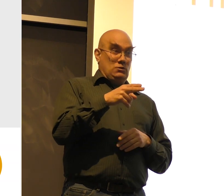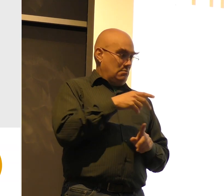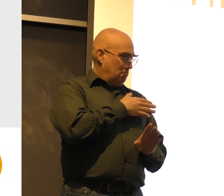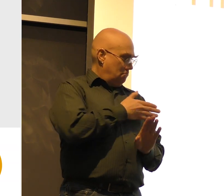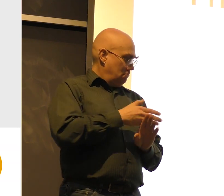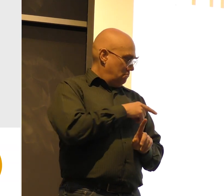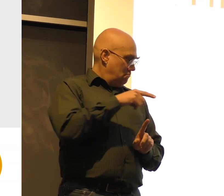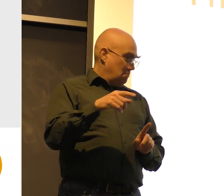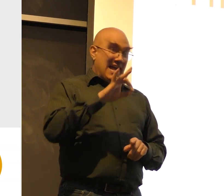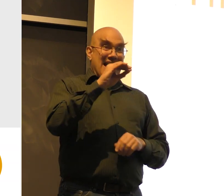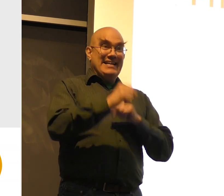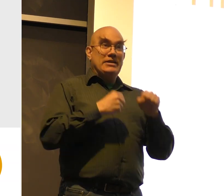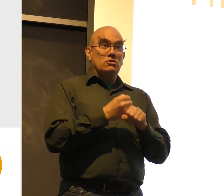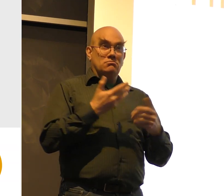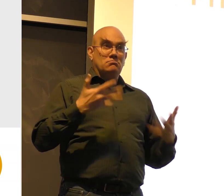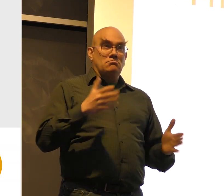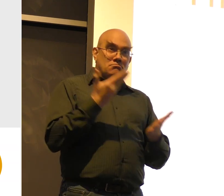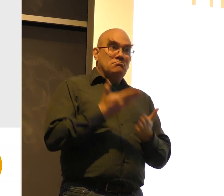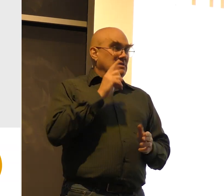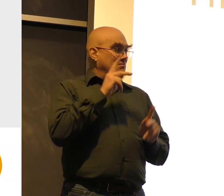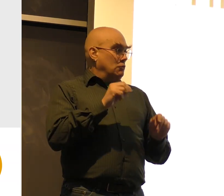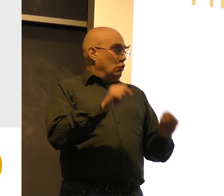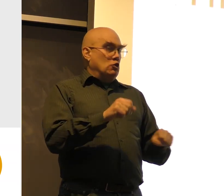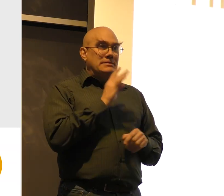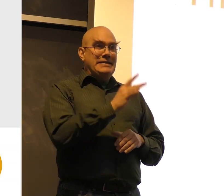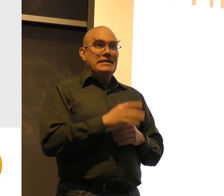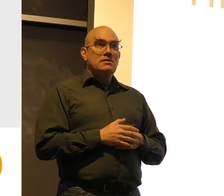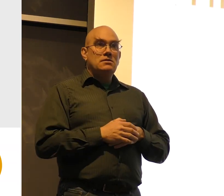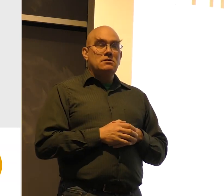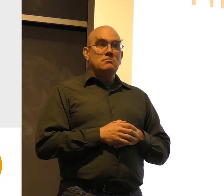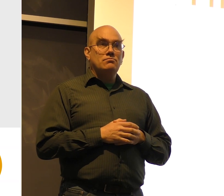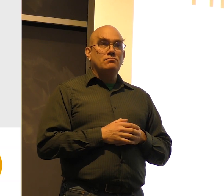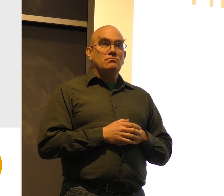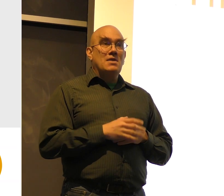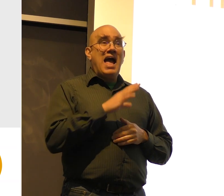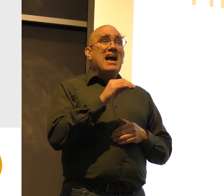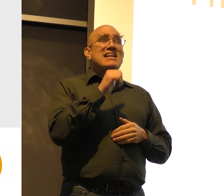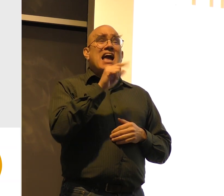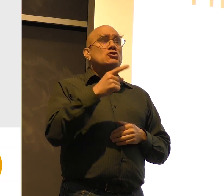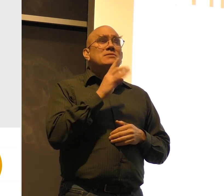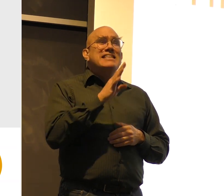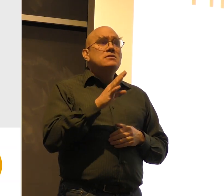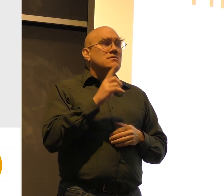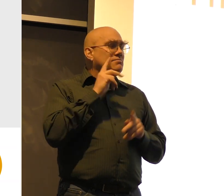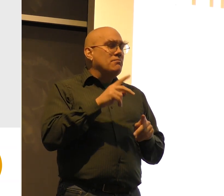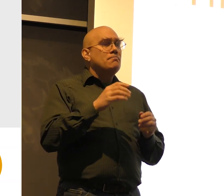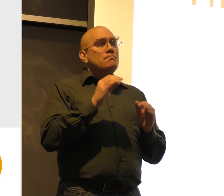at that moment in history, what was that, in 80 years? Clearly we knew that deaf people could speak. And not just speak, but